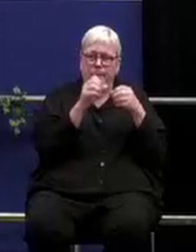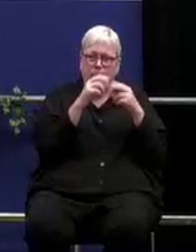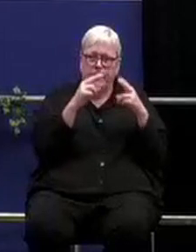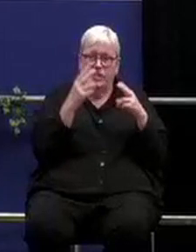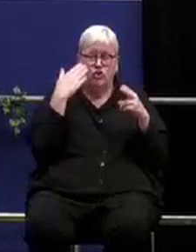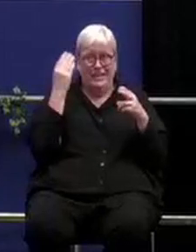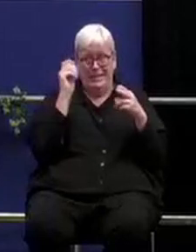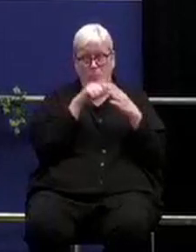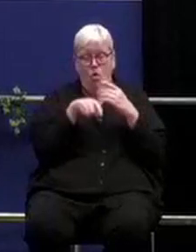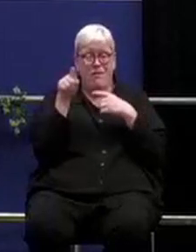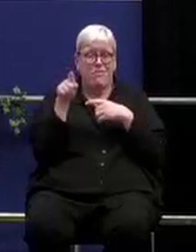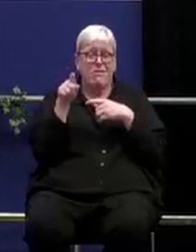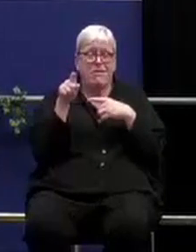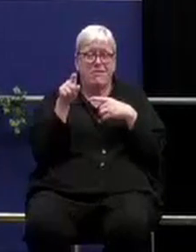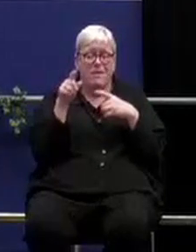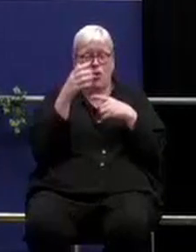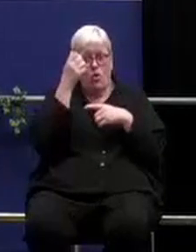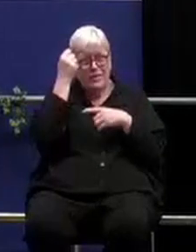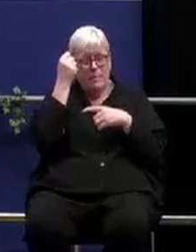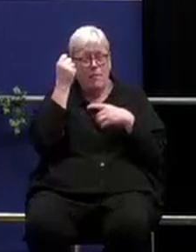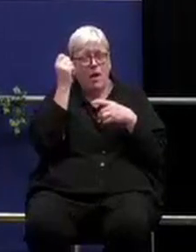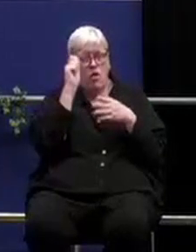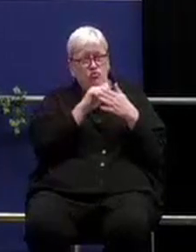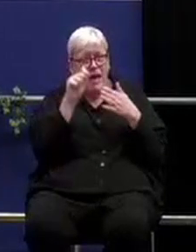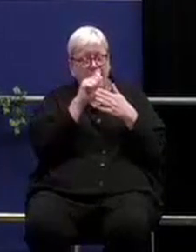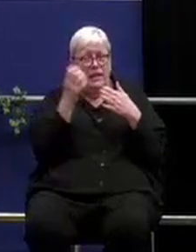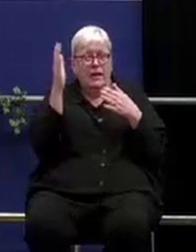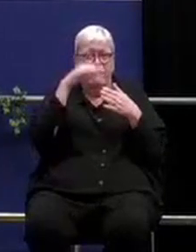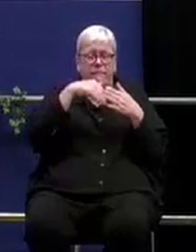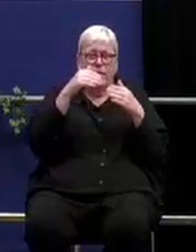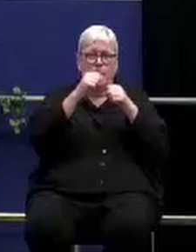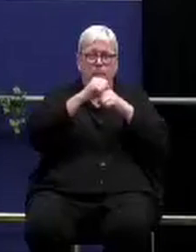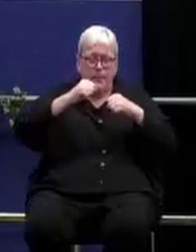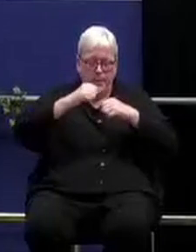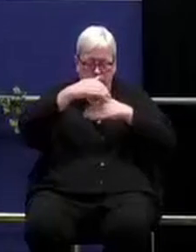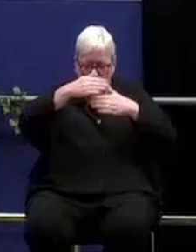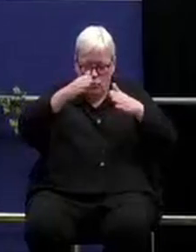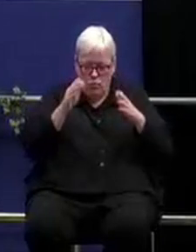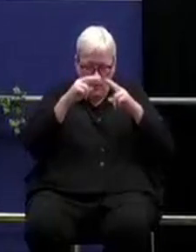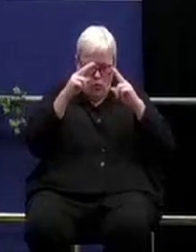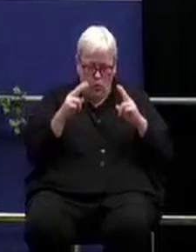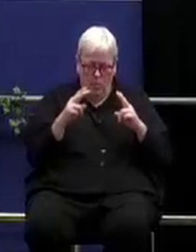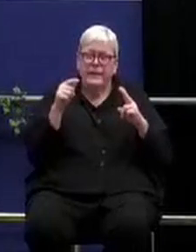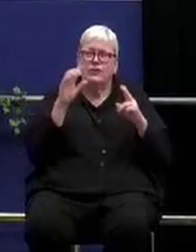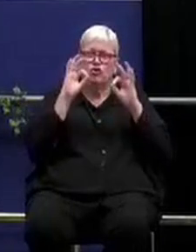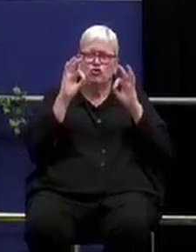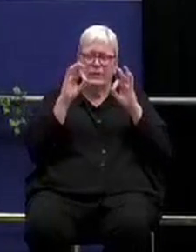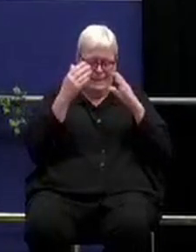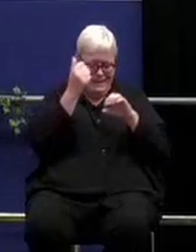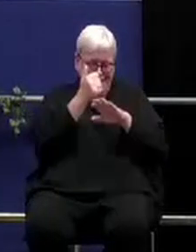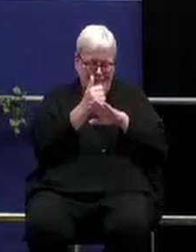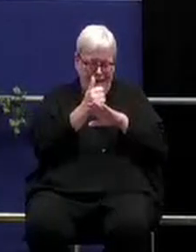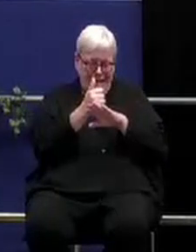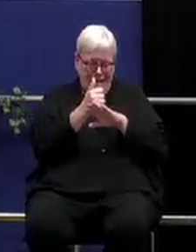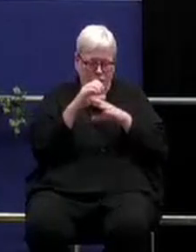this concept of writing from within a parameter that's very, very strictly set, which both creates for the writer,